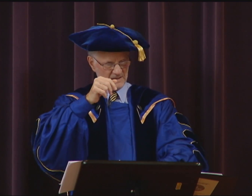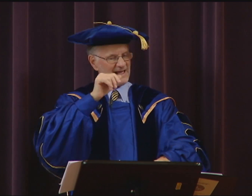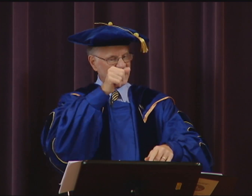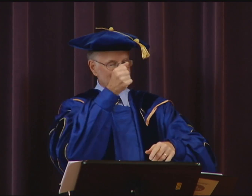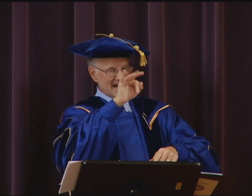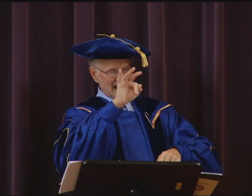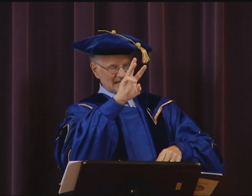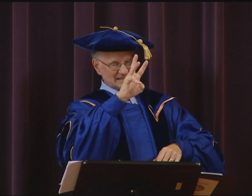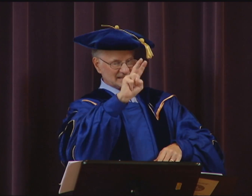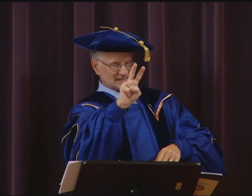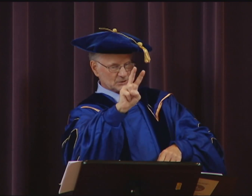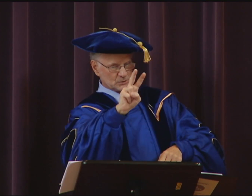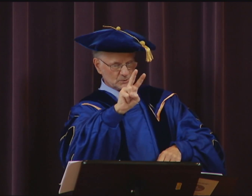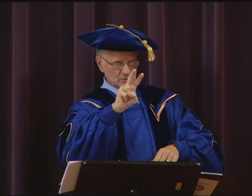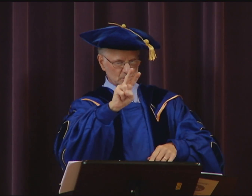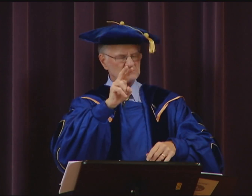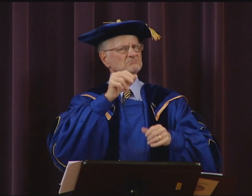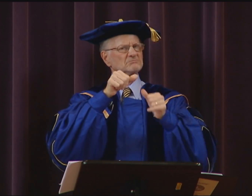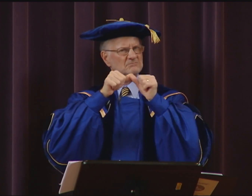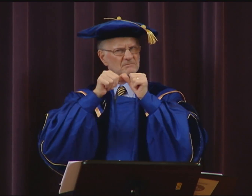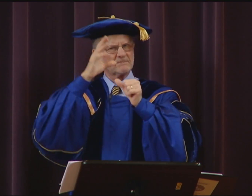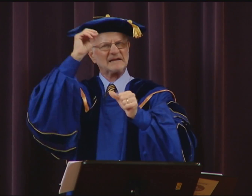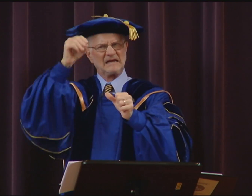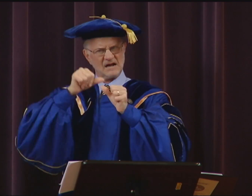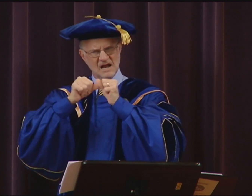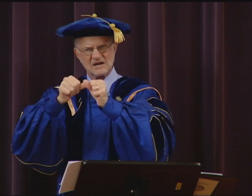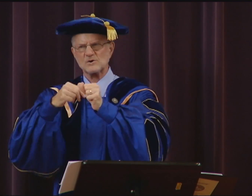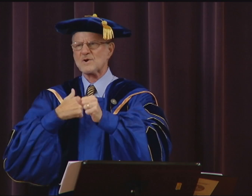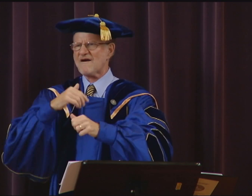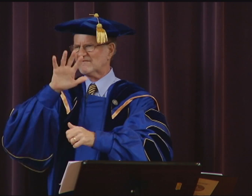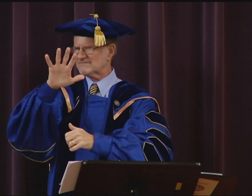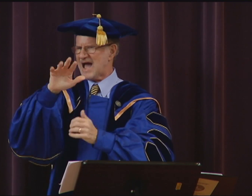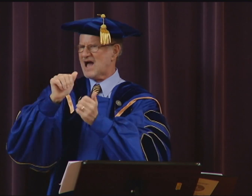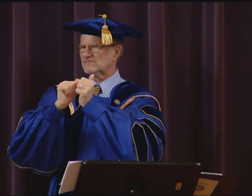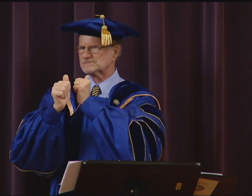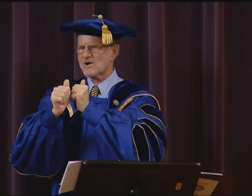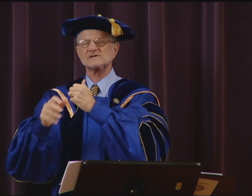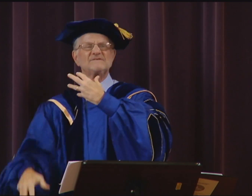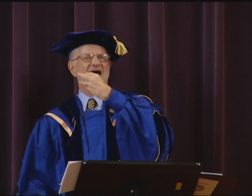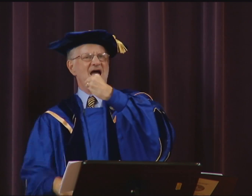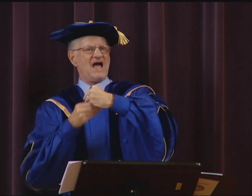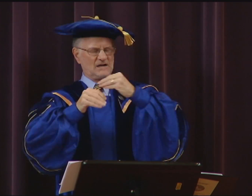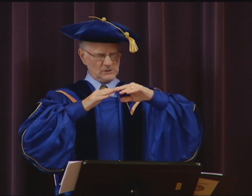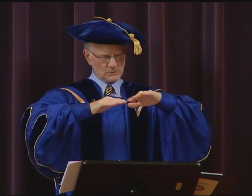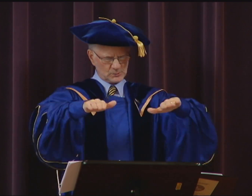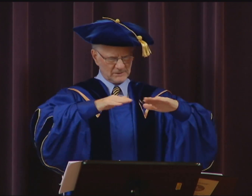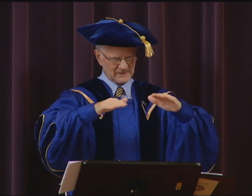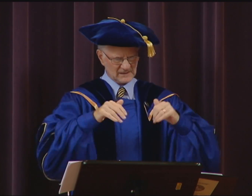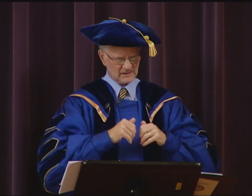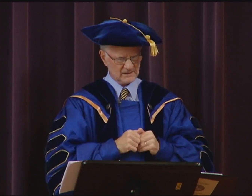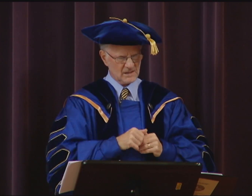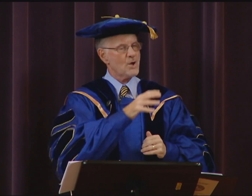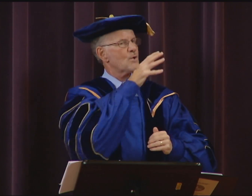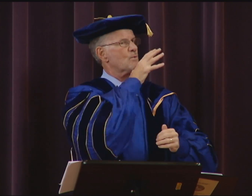Later, in 1962, the men's continued to have 5 sports and also added